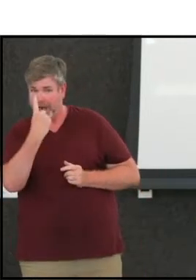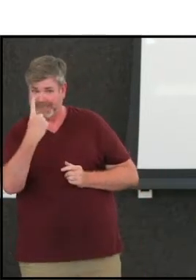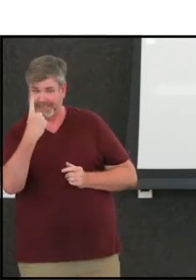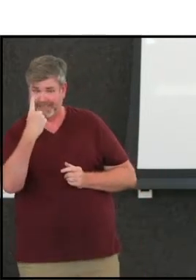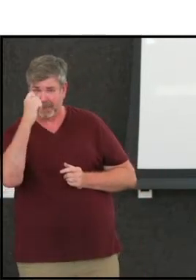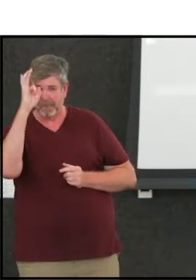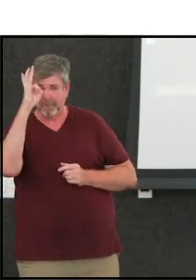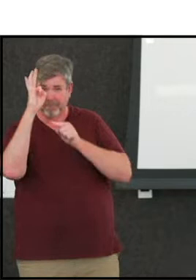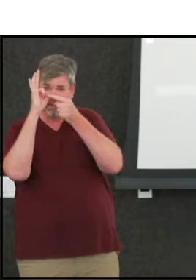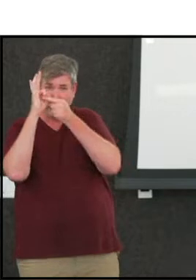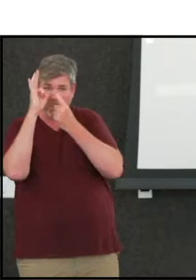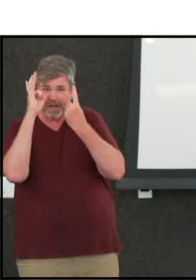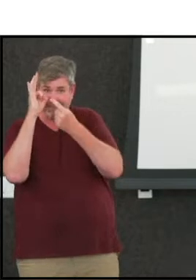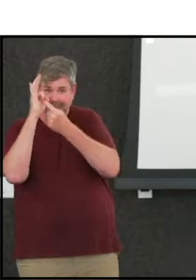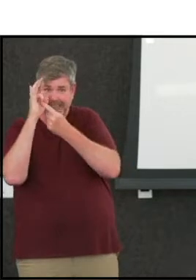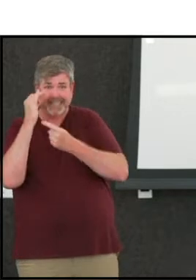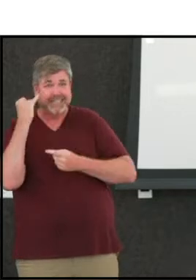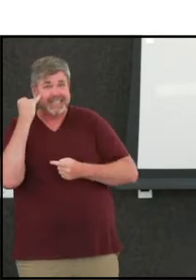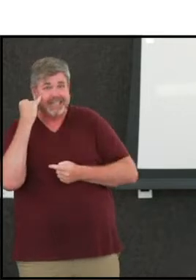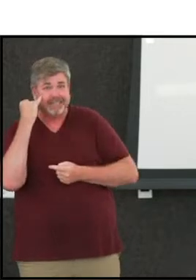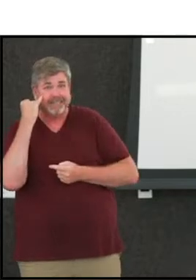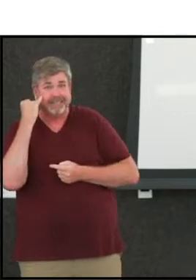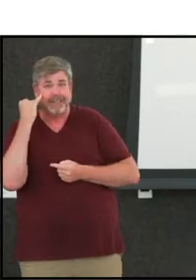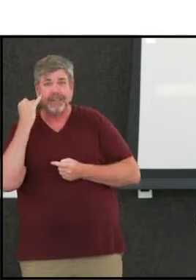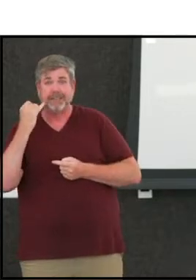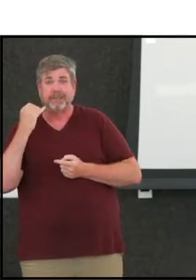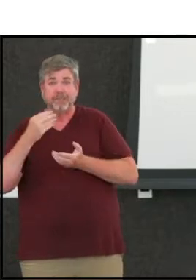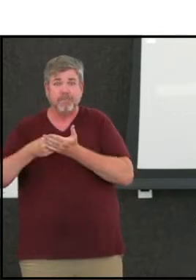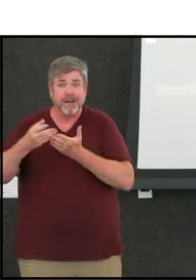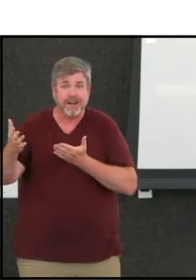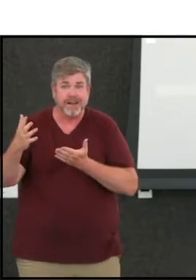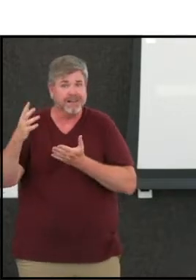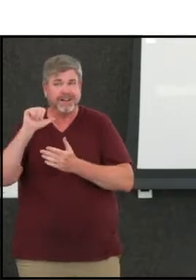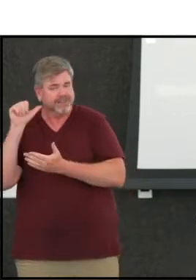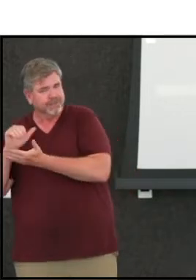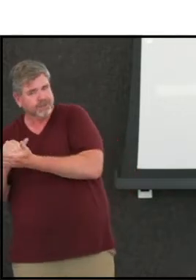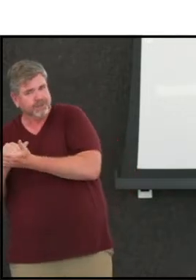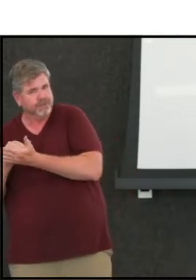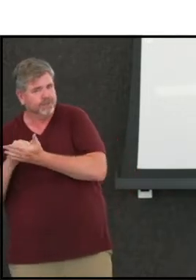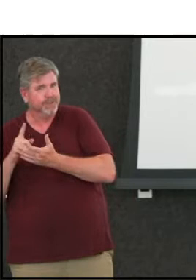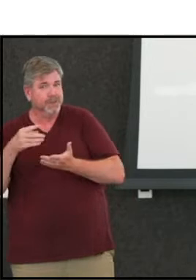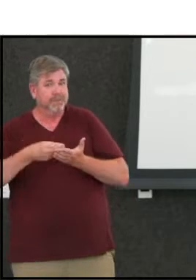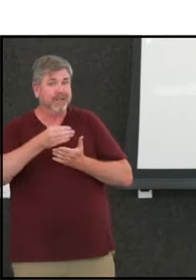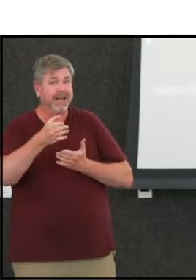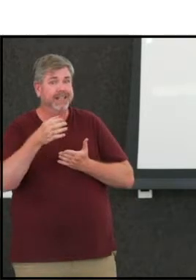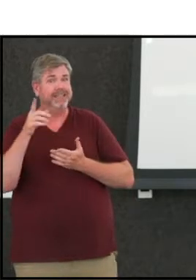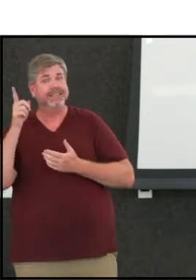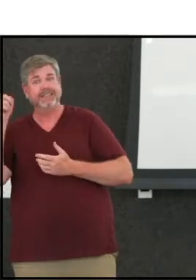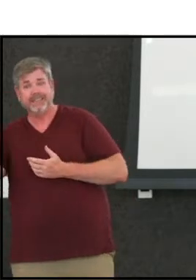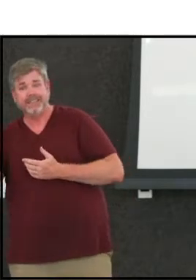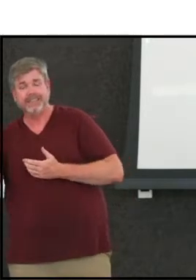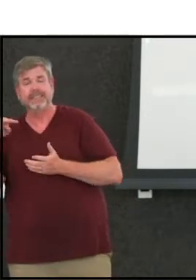you buy it not from the streets. If it doesn't come from pharmacy, it will be most likely laced